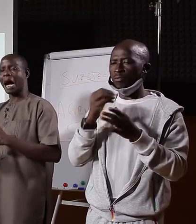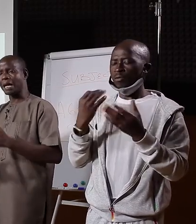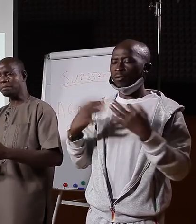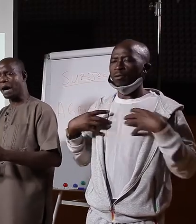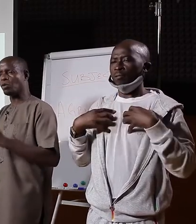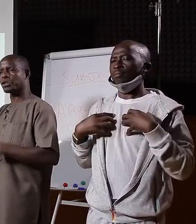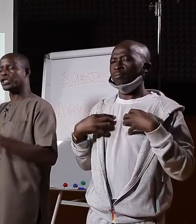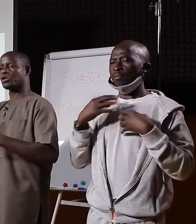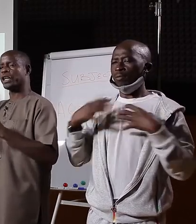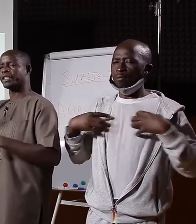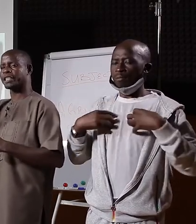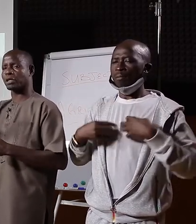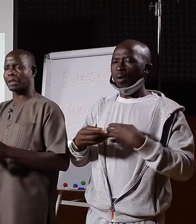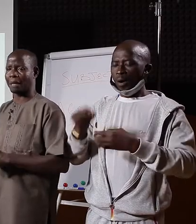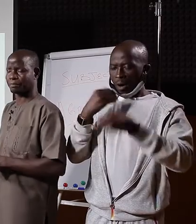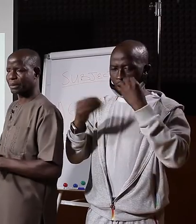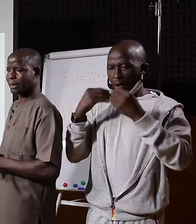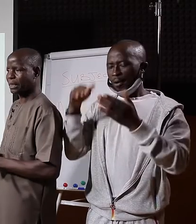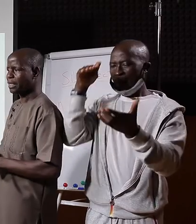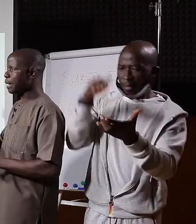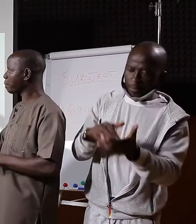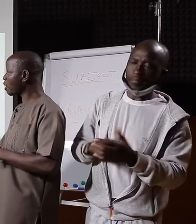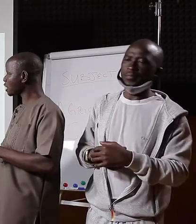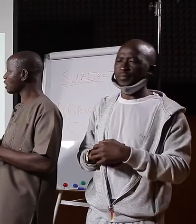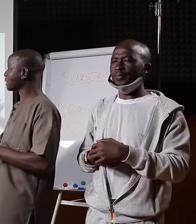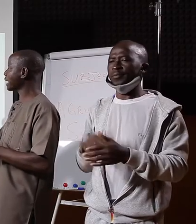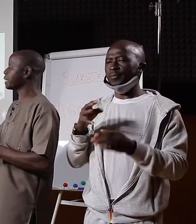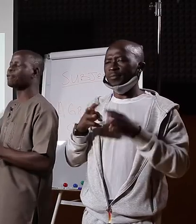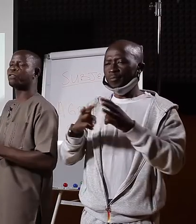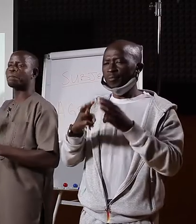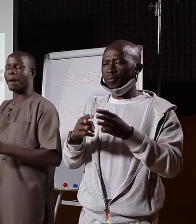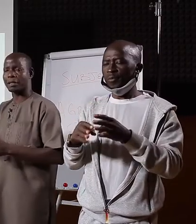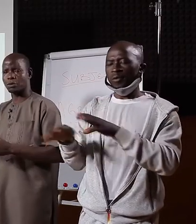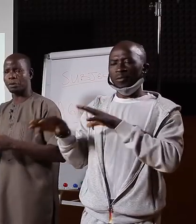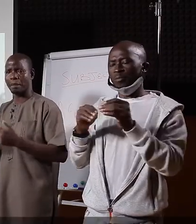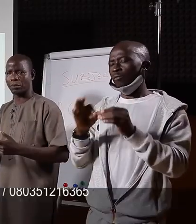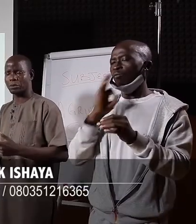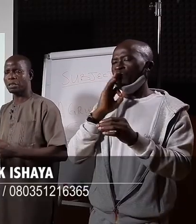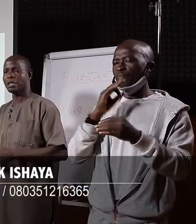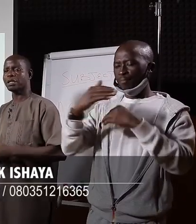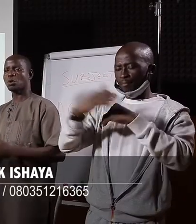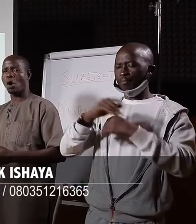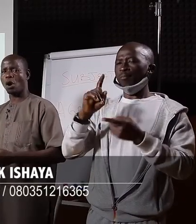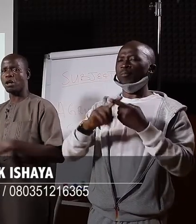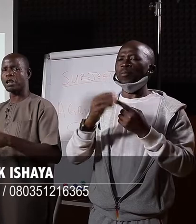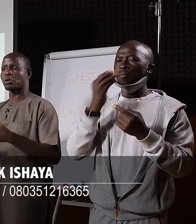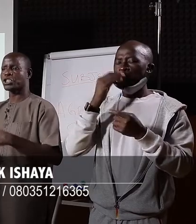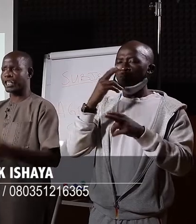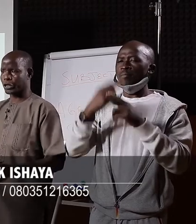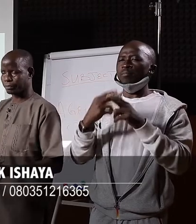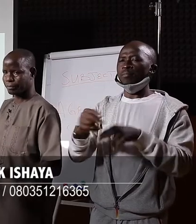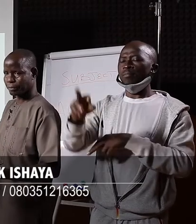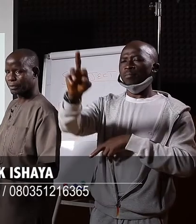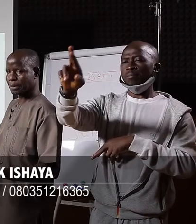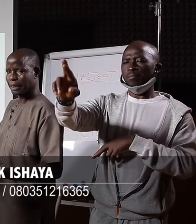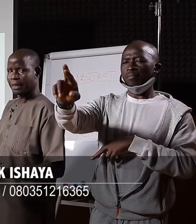And the animal will chew it the second time. The process of taking the food back to the mouth is called